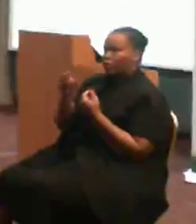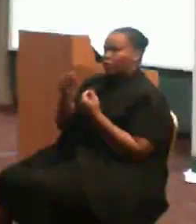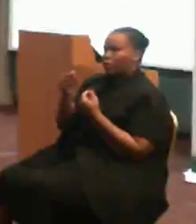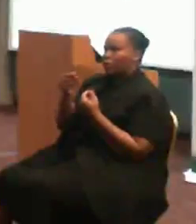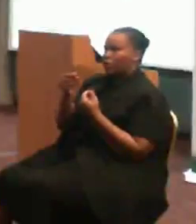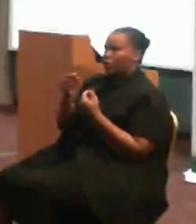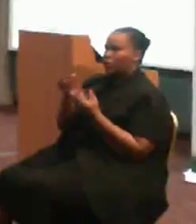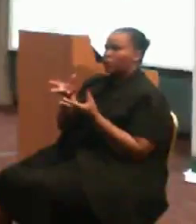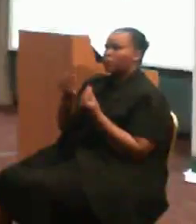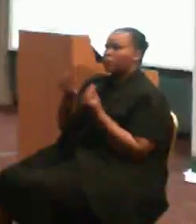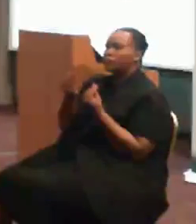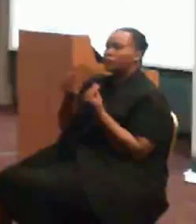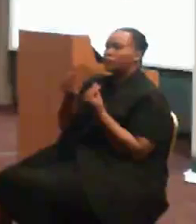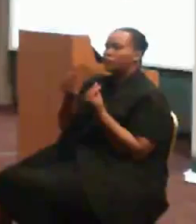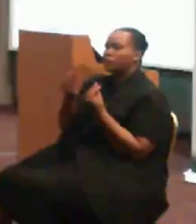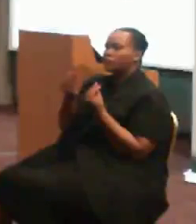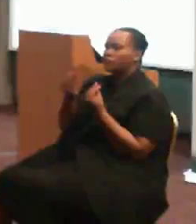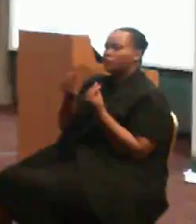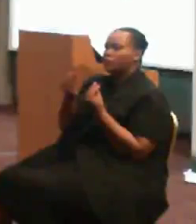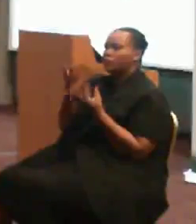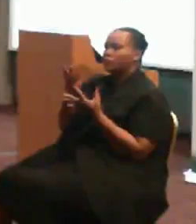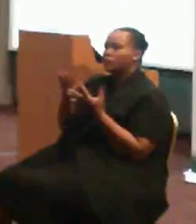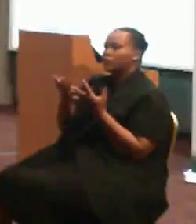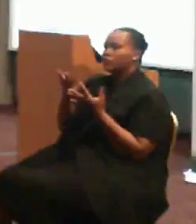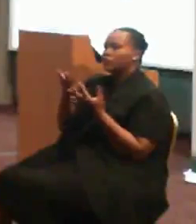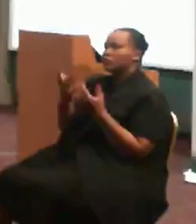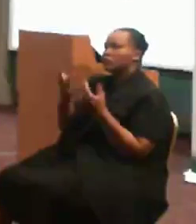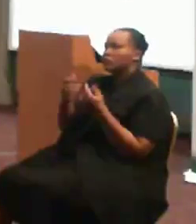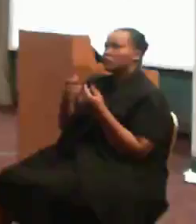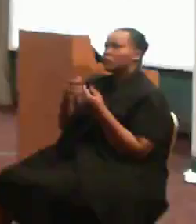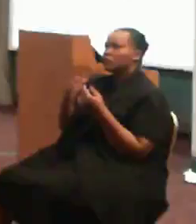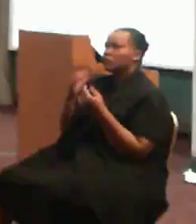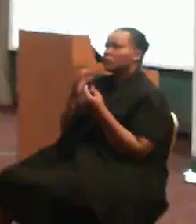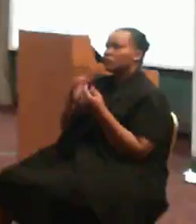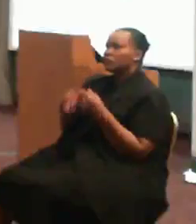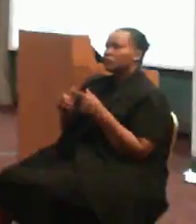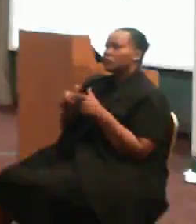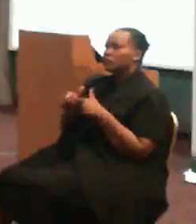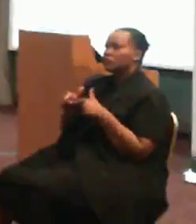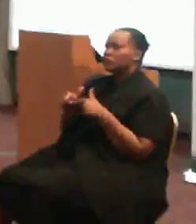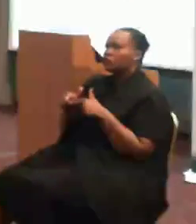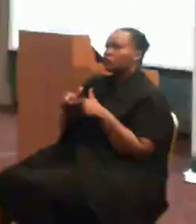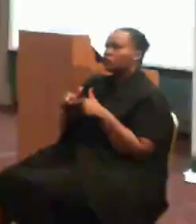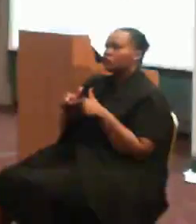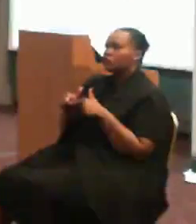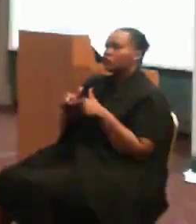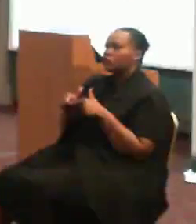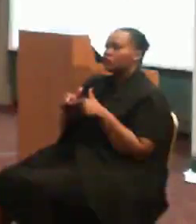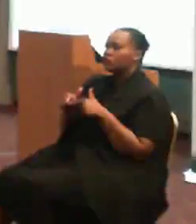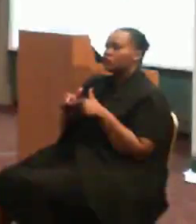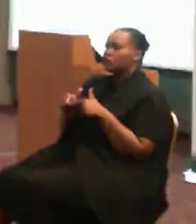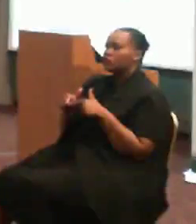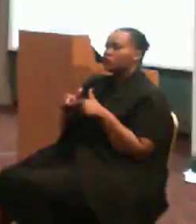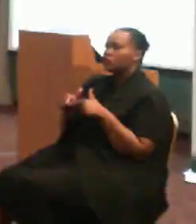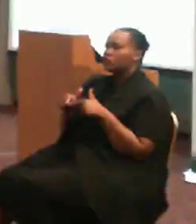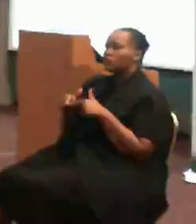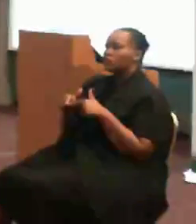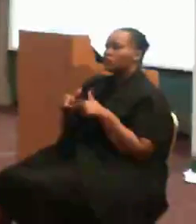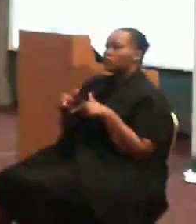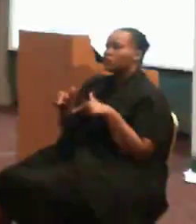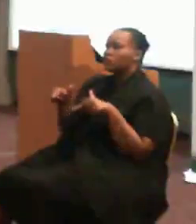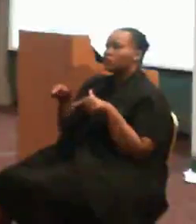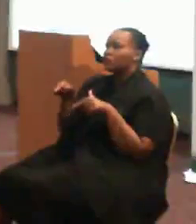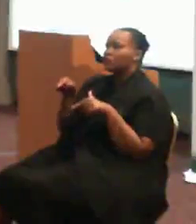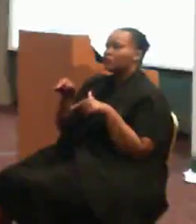at cross-subsidization and perhaps at customer level, this cost reflective tariff may be an